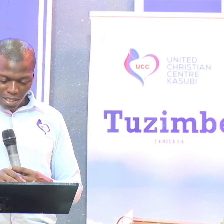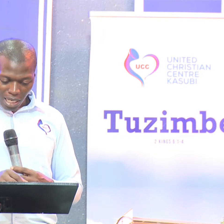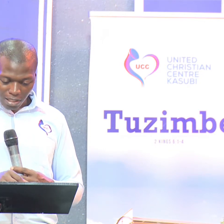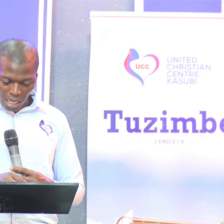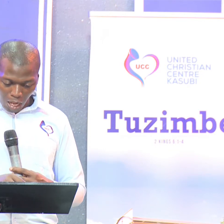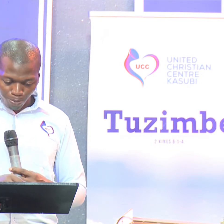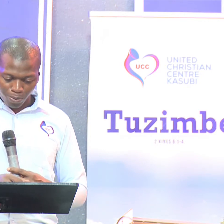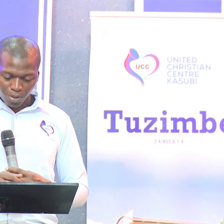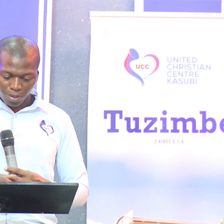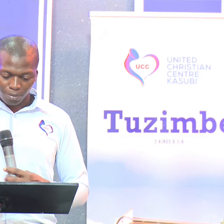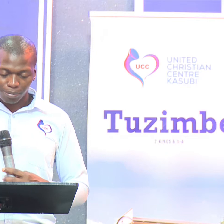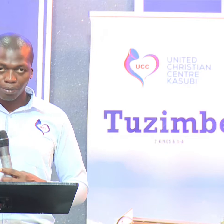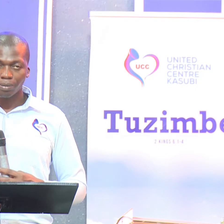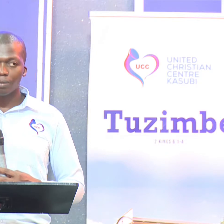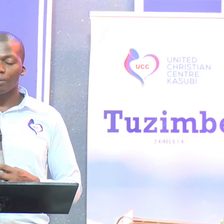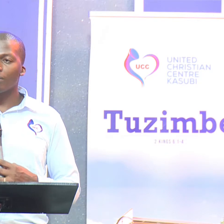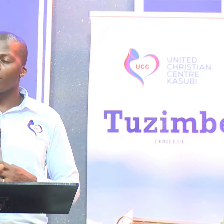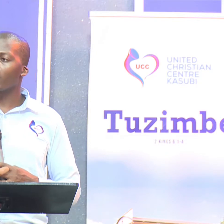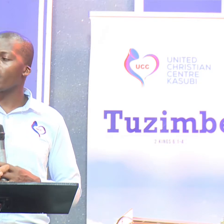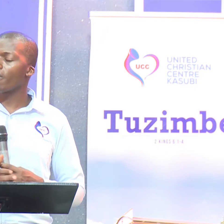will raise us up.